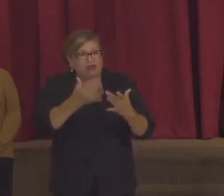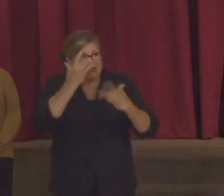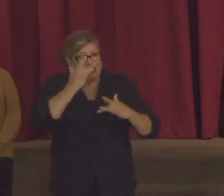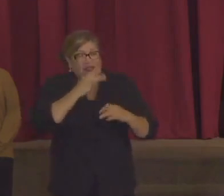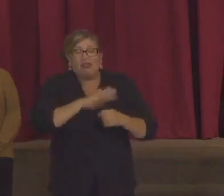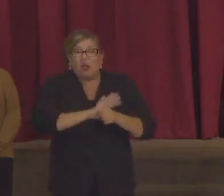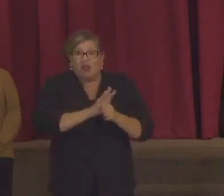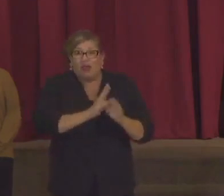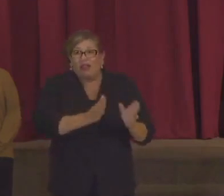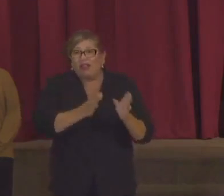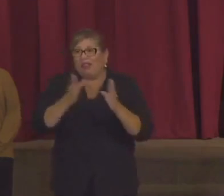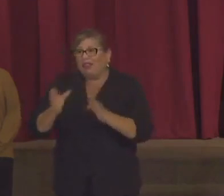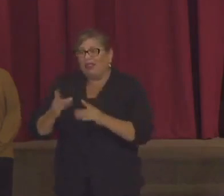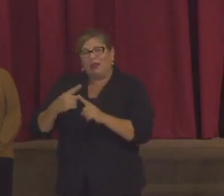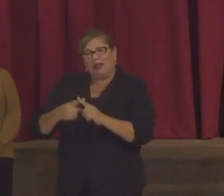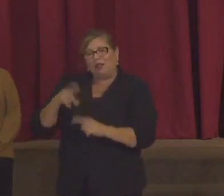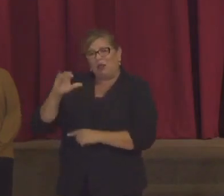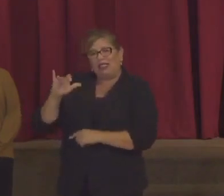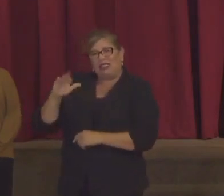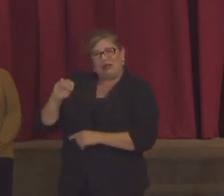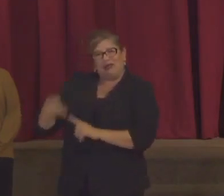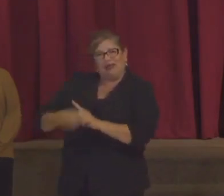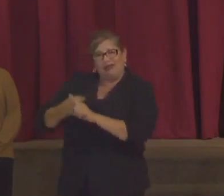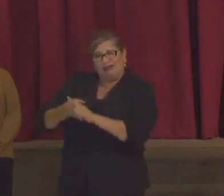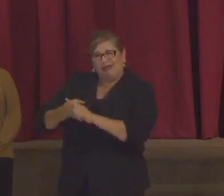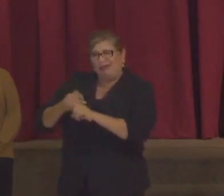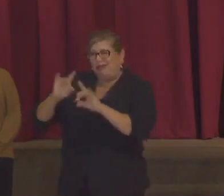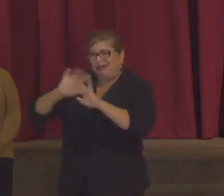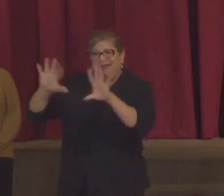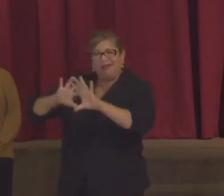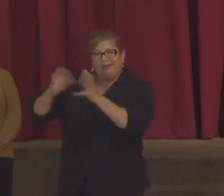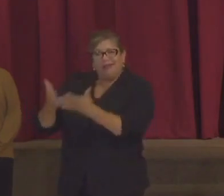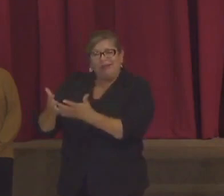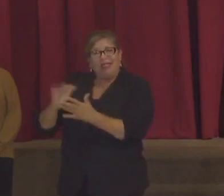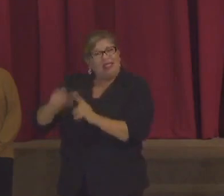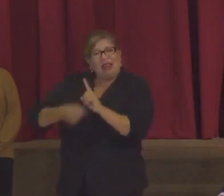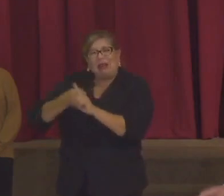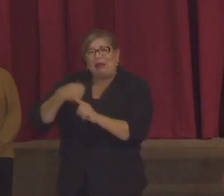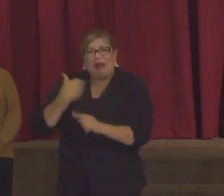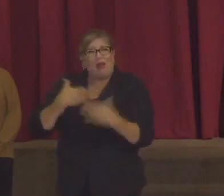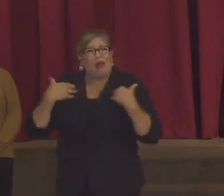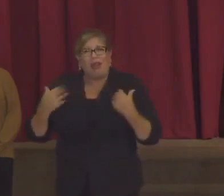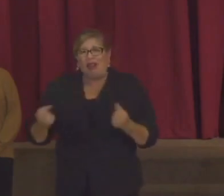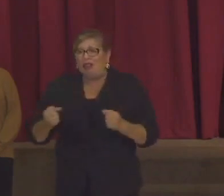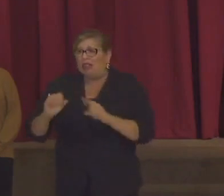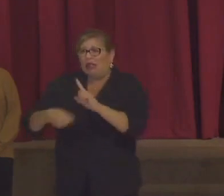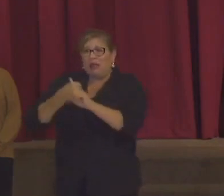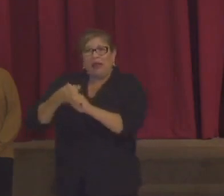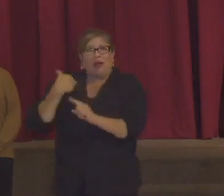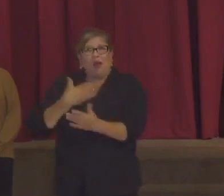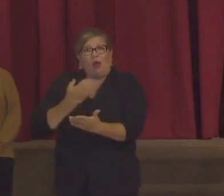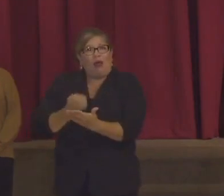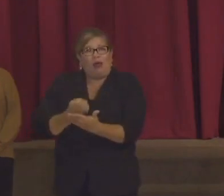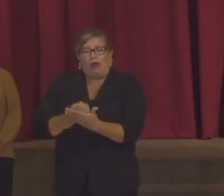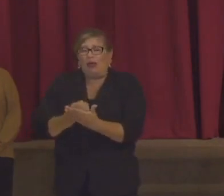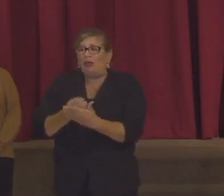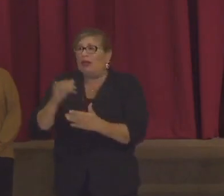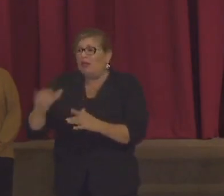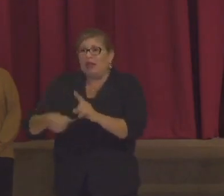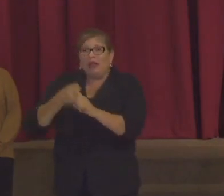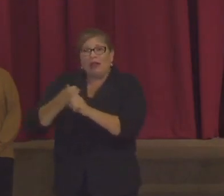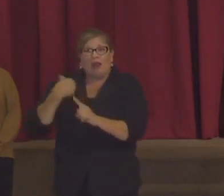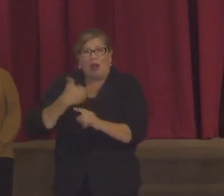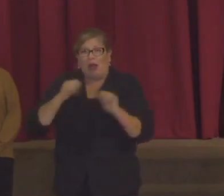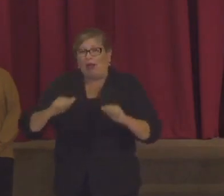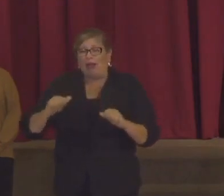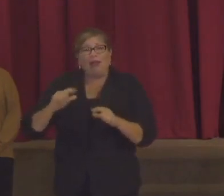impacting our health, impacting our economy, and impacting our capacity to live up to our greatest ideals.